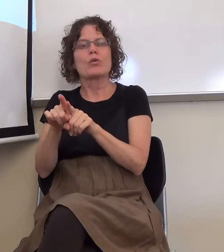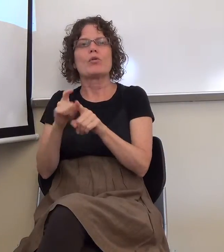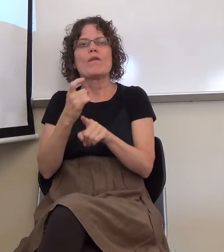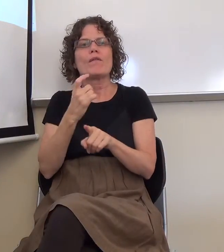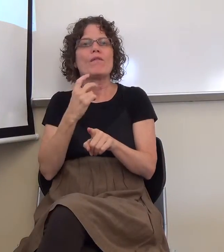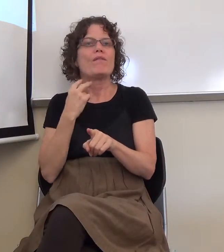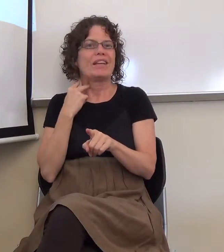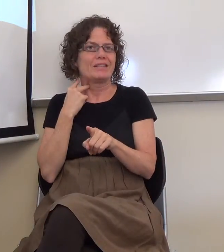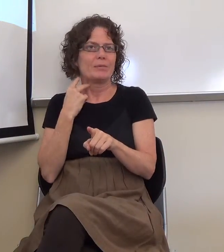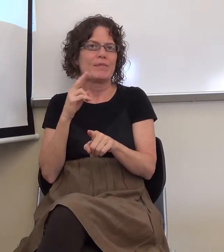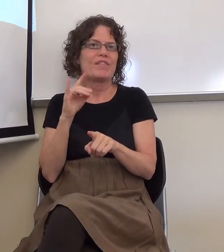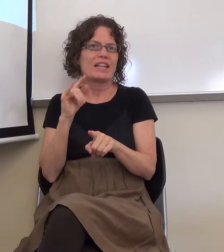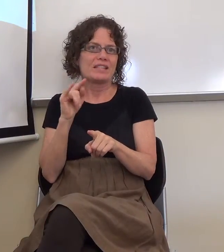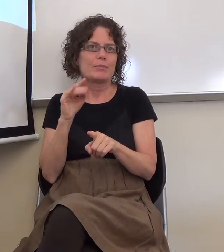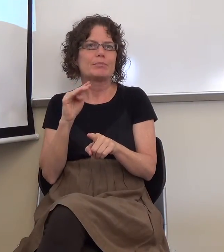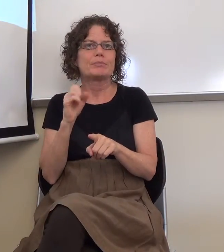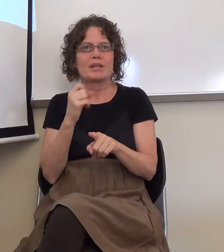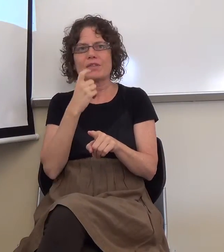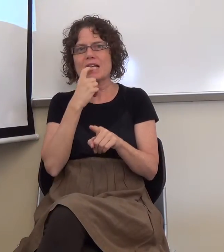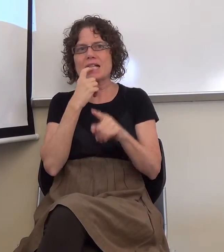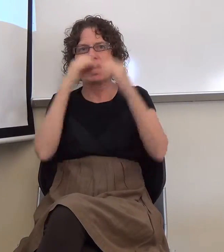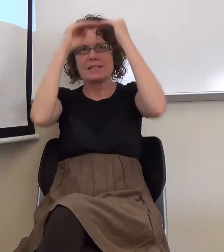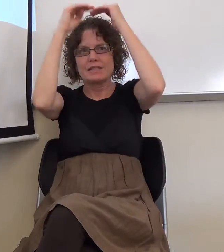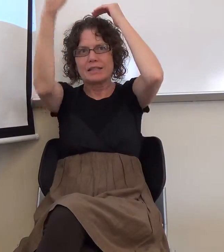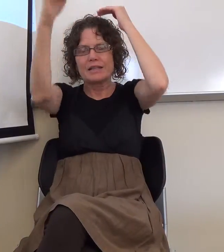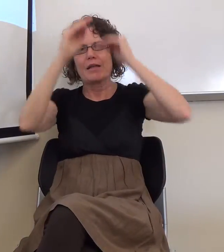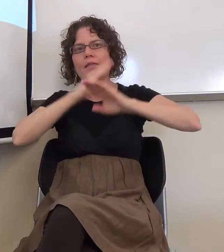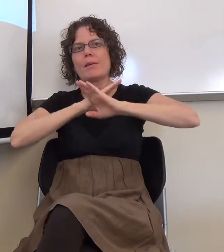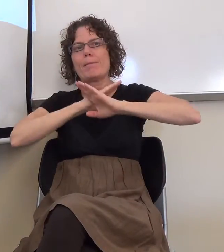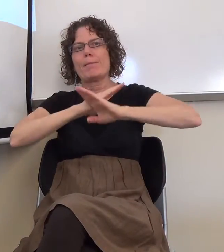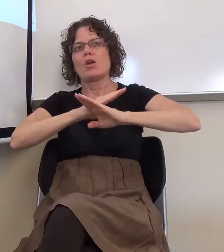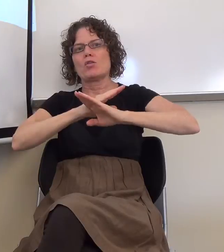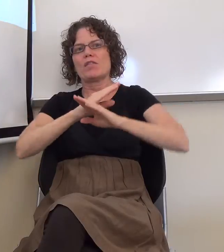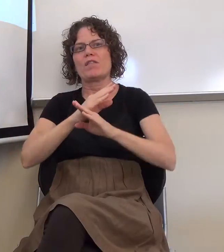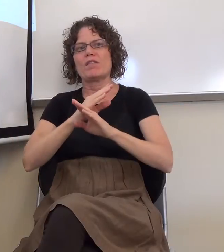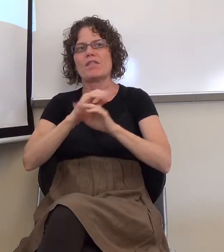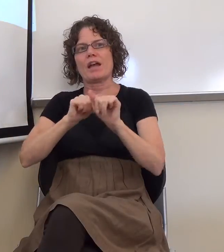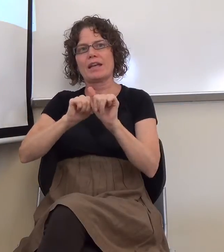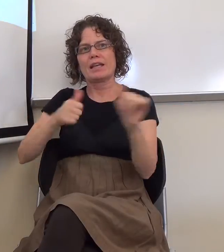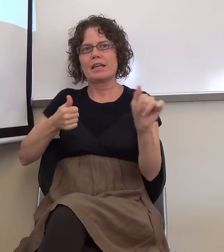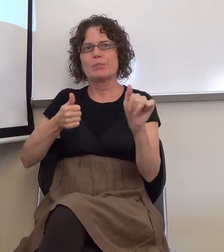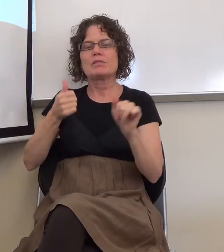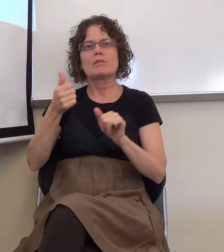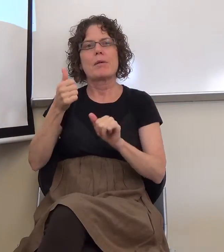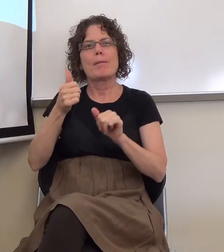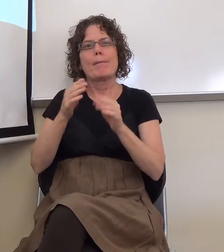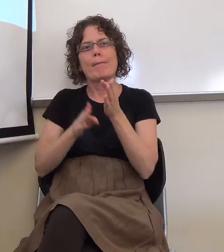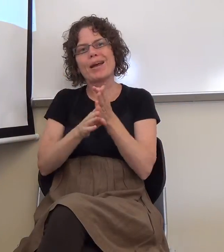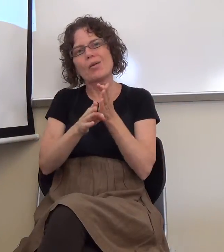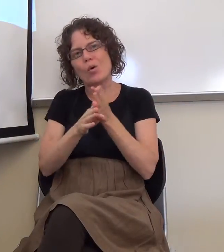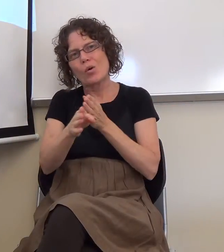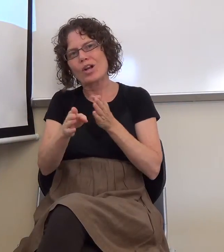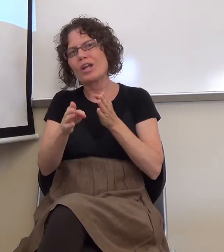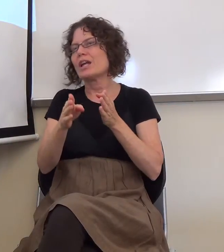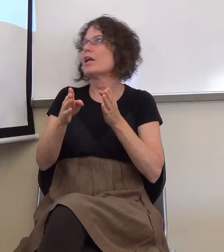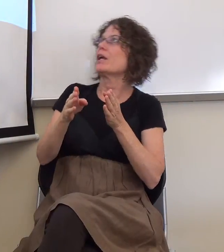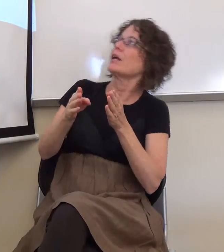ceiling, the barrier that keeps minority professionals from holding leadership positions. Okay,